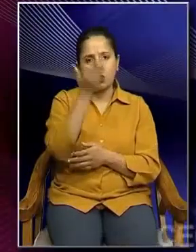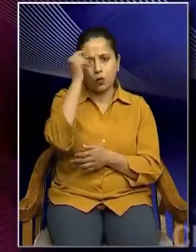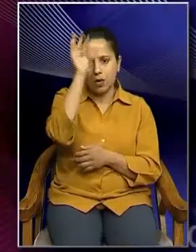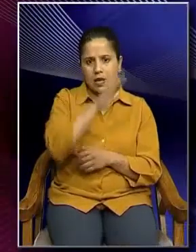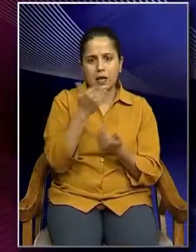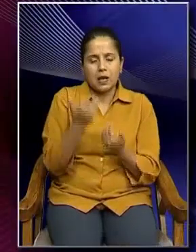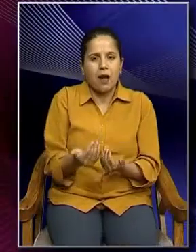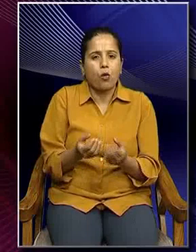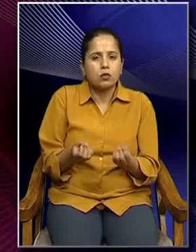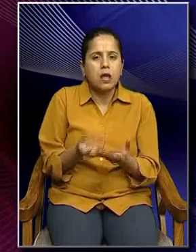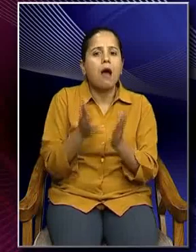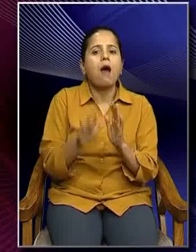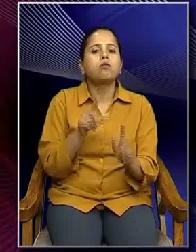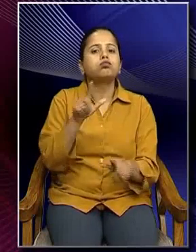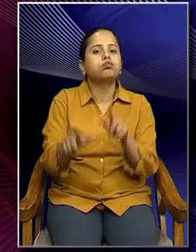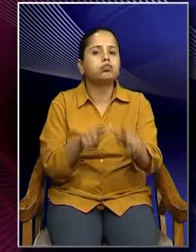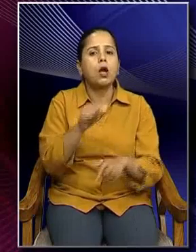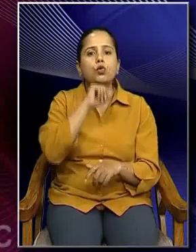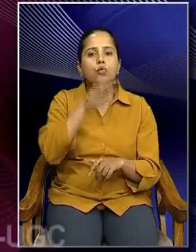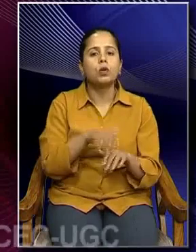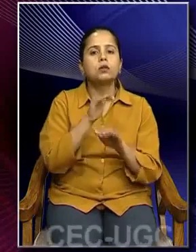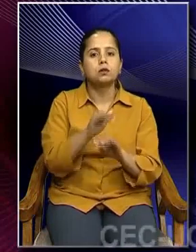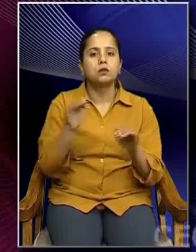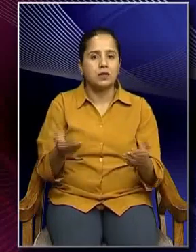young country wherein youth and children